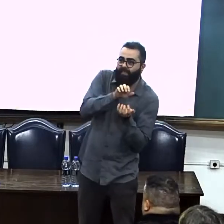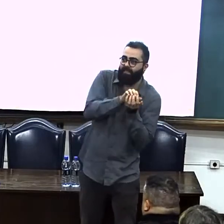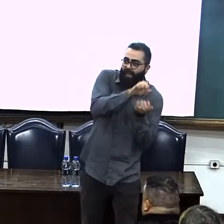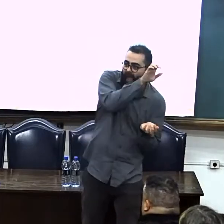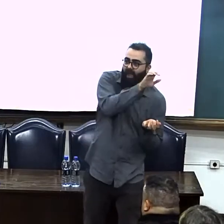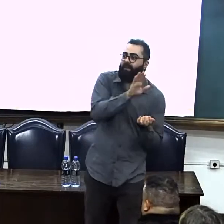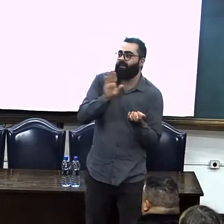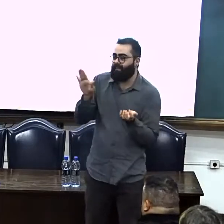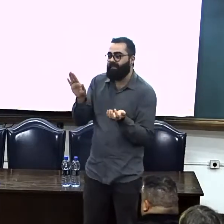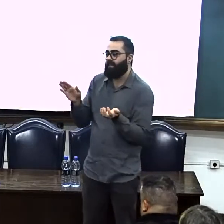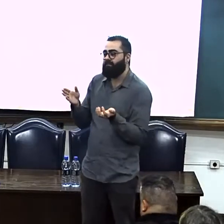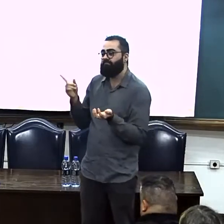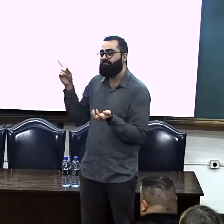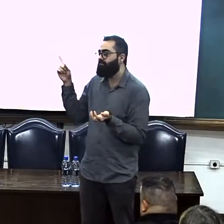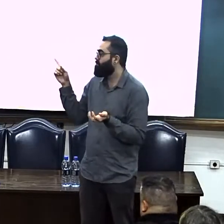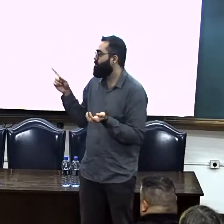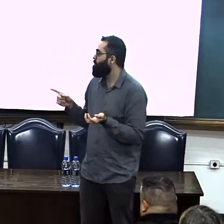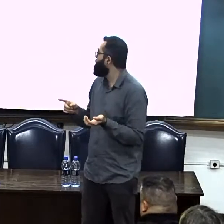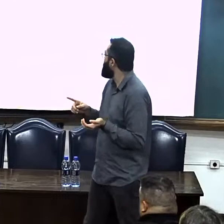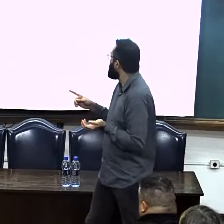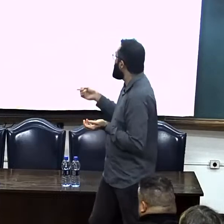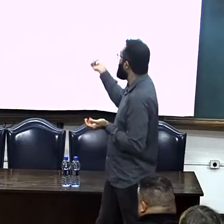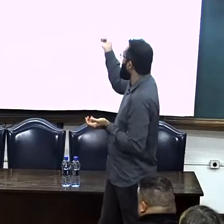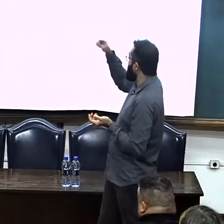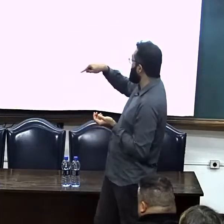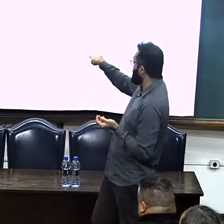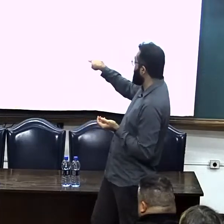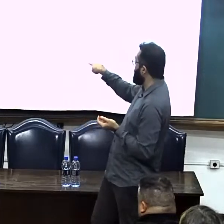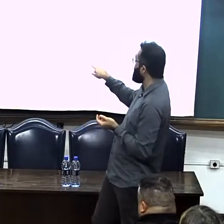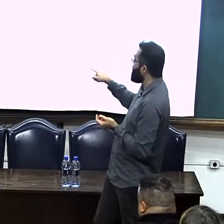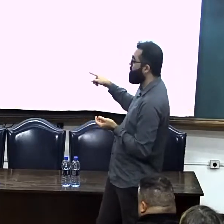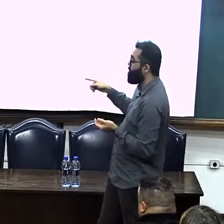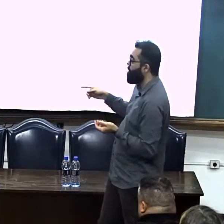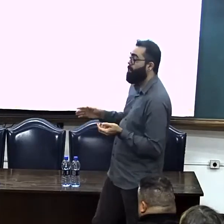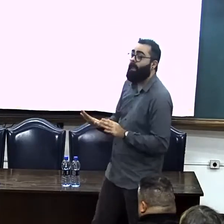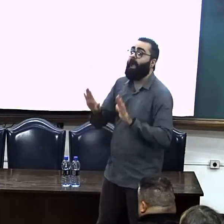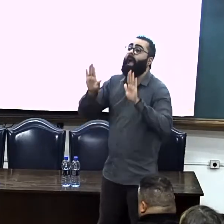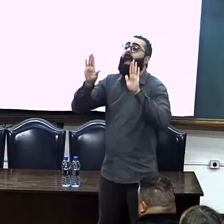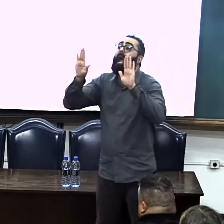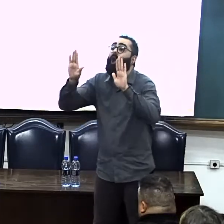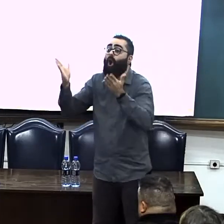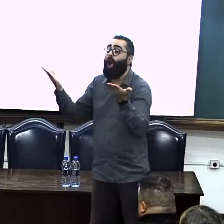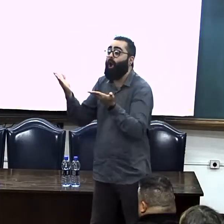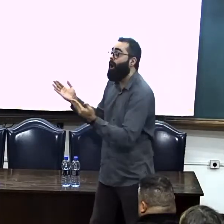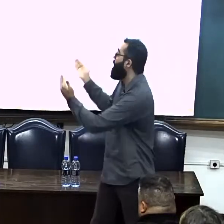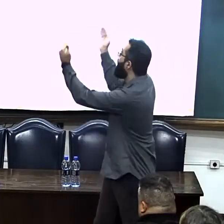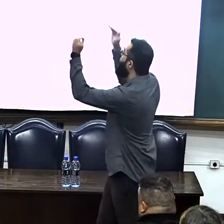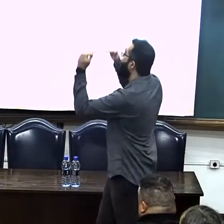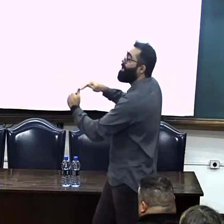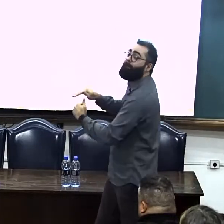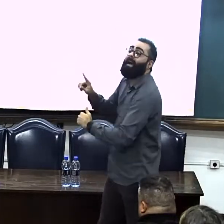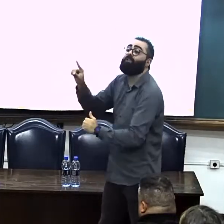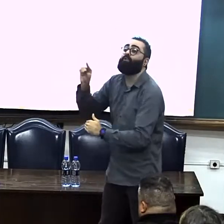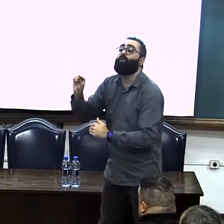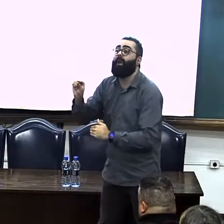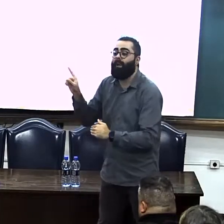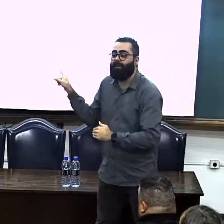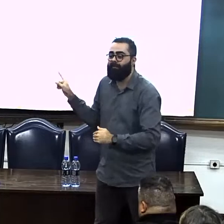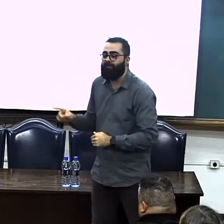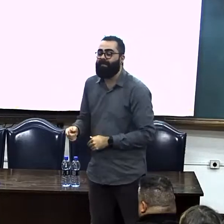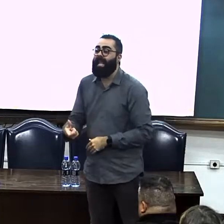So this is a bad example of French. And this is an English speaker saying the same sentence, and he's saying,